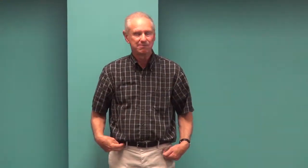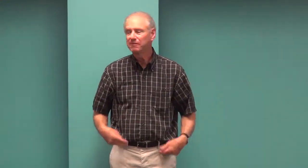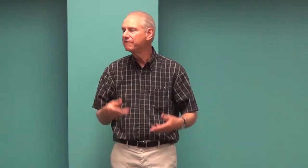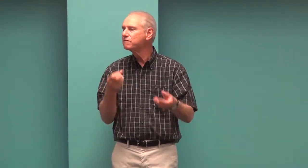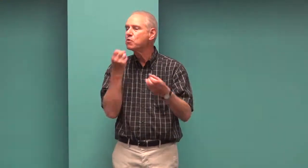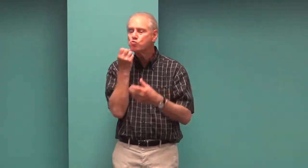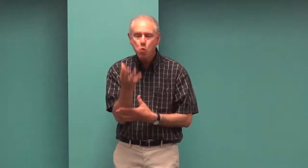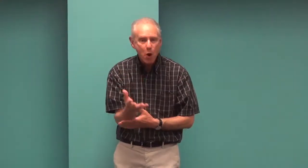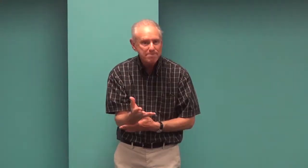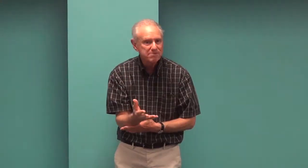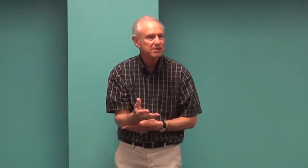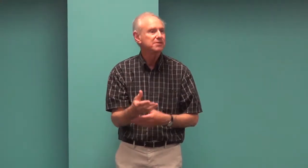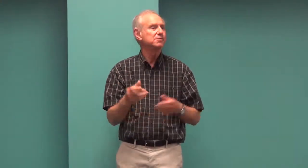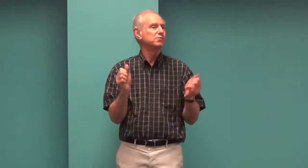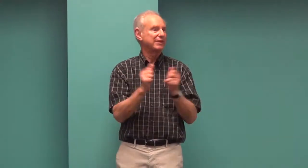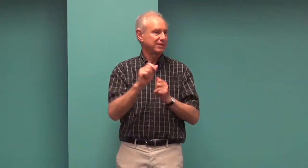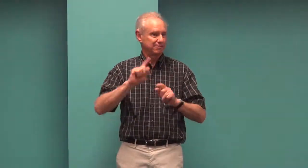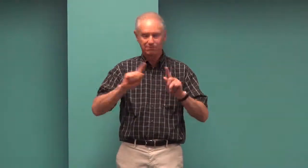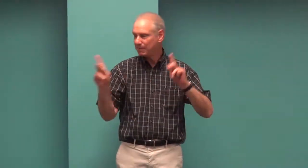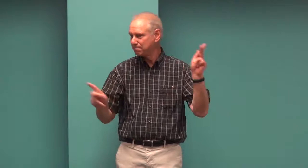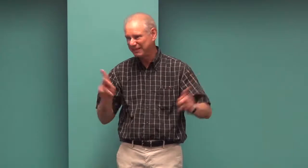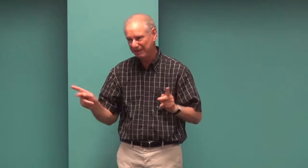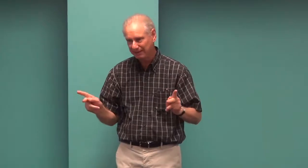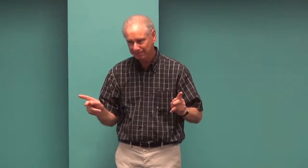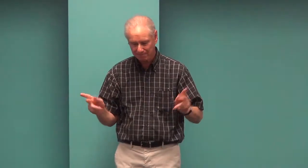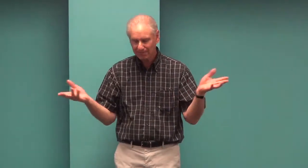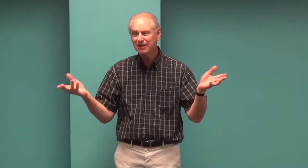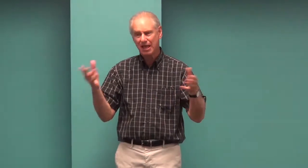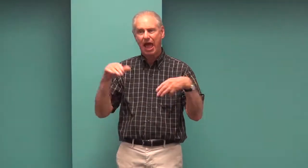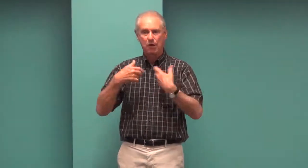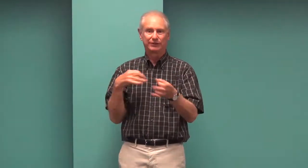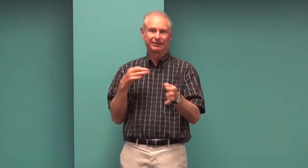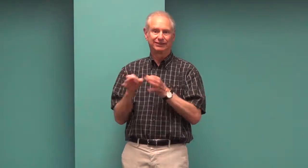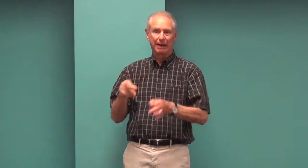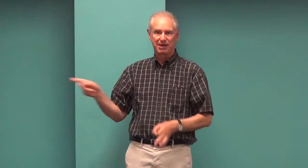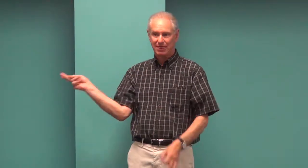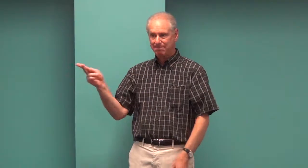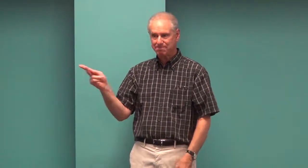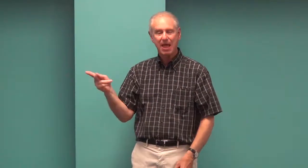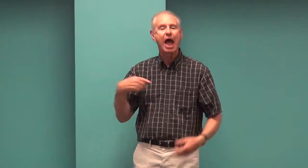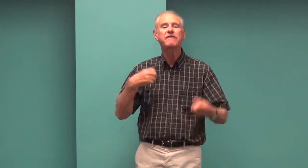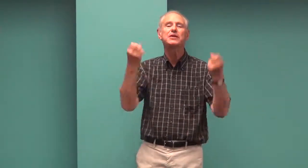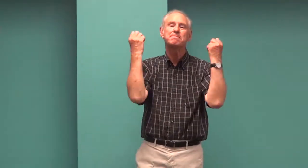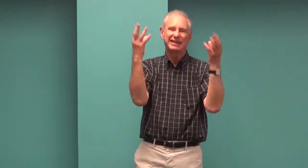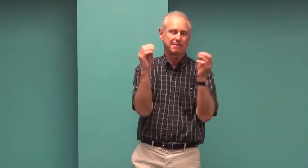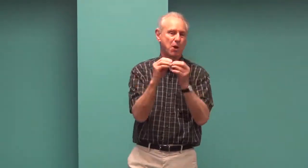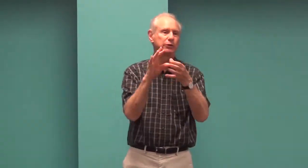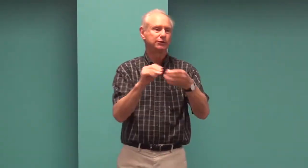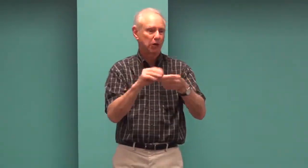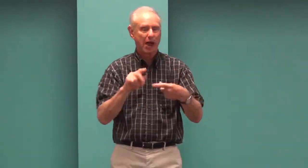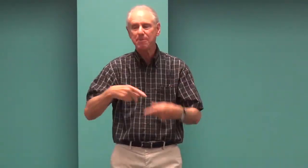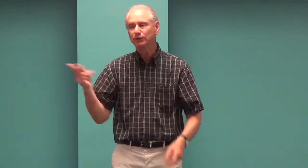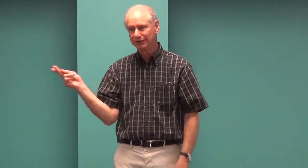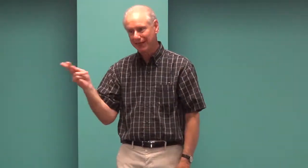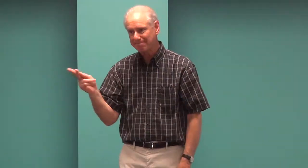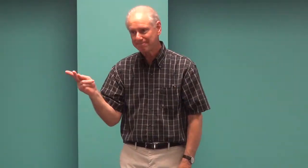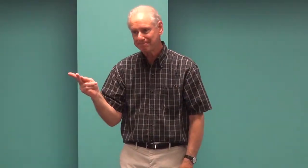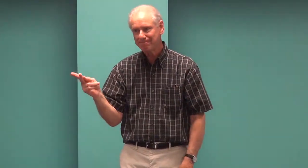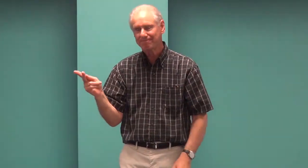They're very, very human. They're very warm, very, very warm people. So that's what I want to tell you a little bit about them, and I've got more